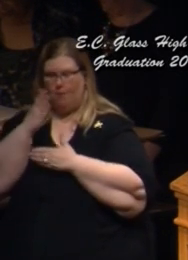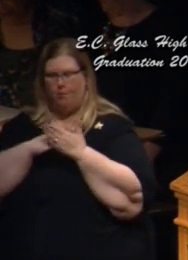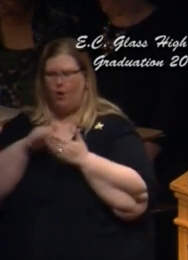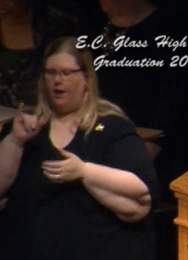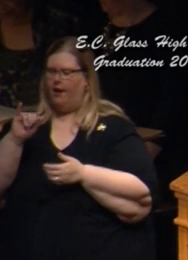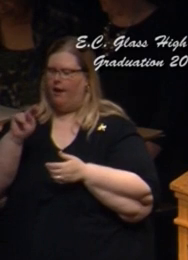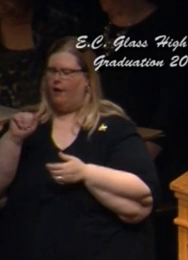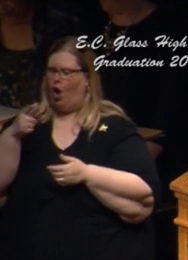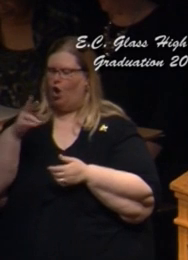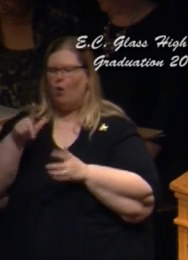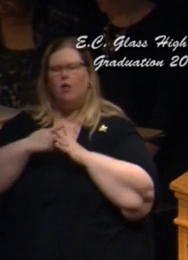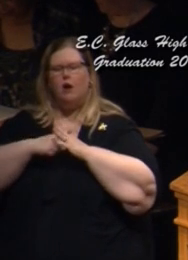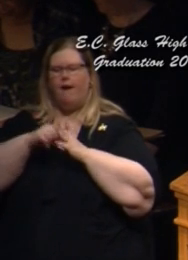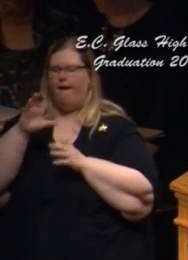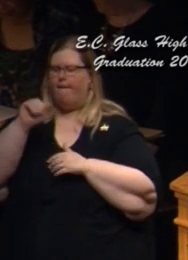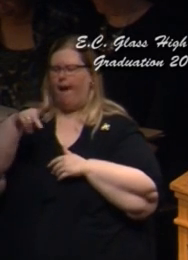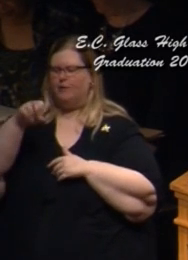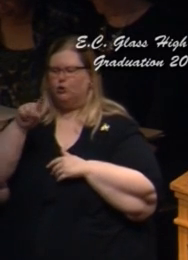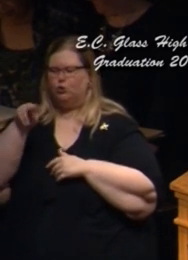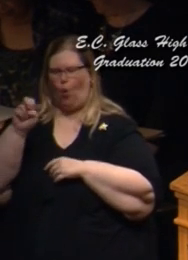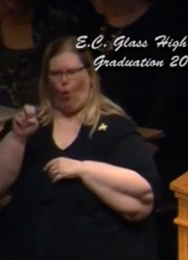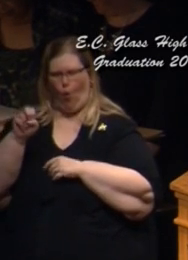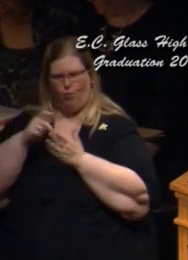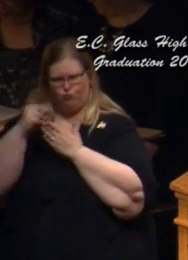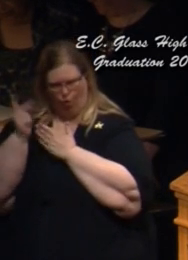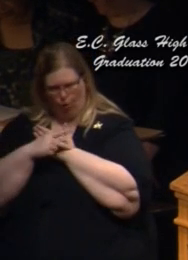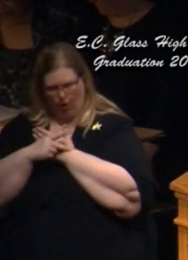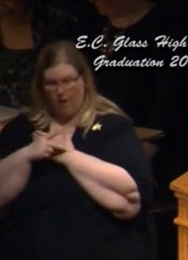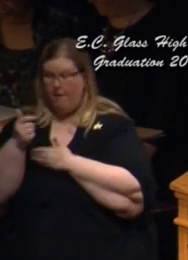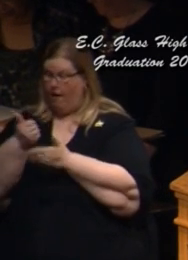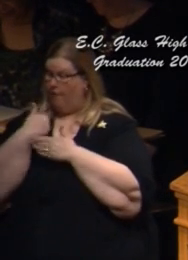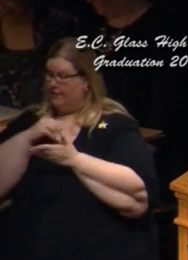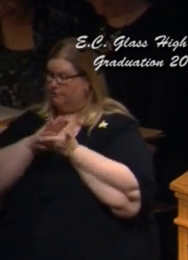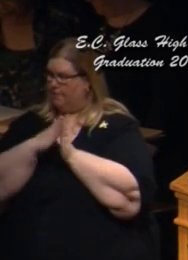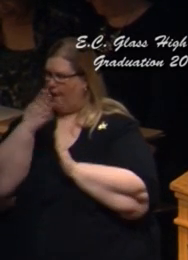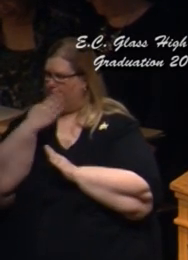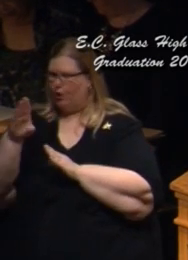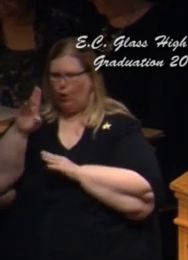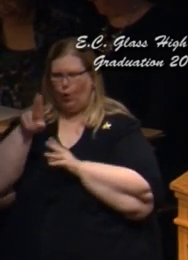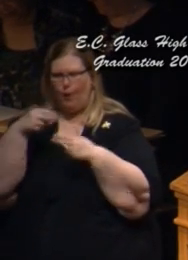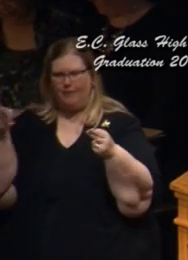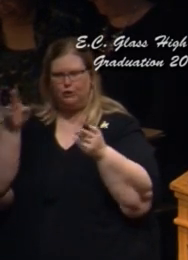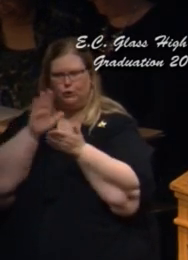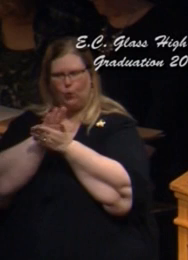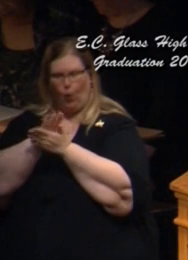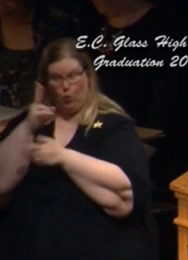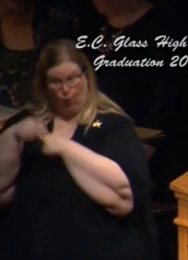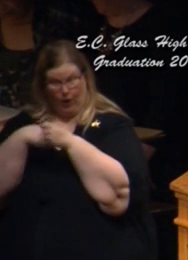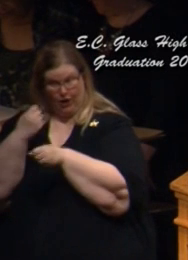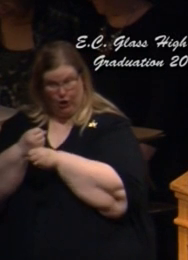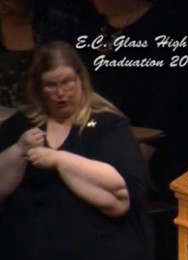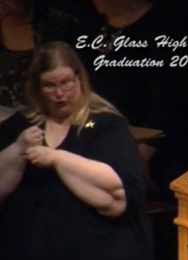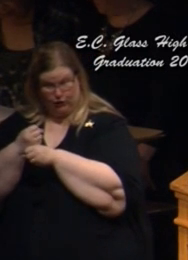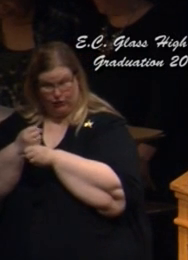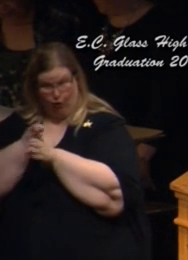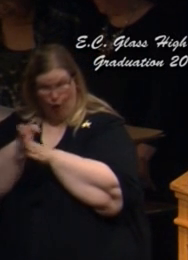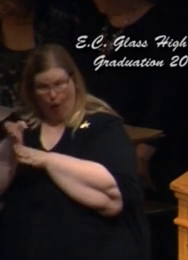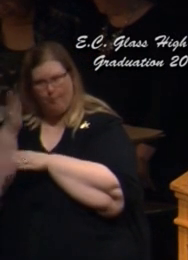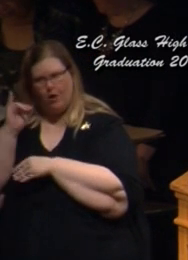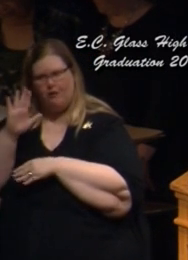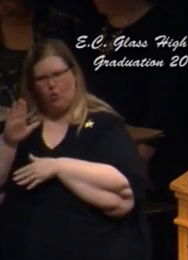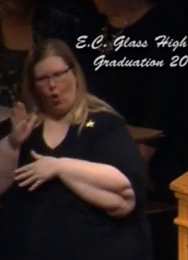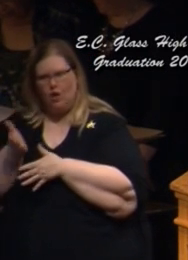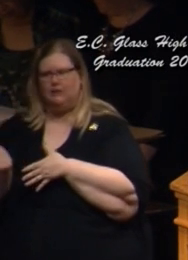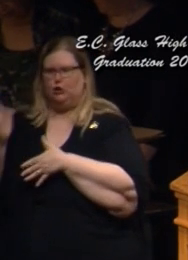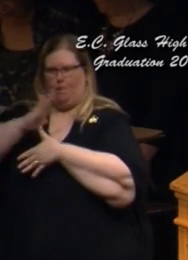capstone program. You helped to make us a blue ribbon school for 2 years in a row because of your straight